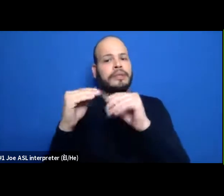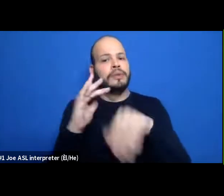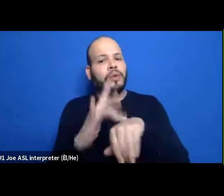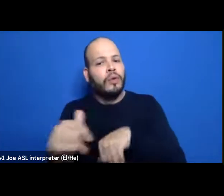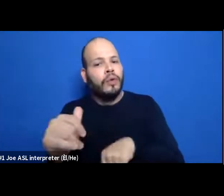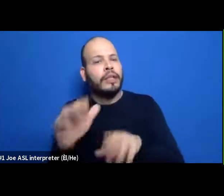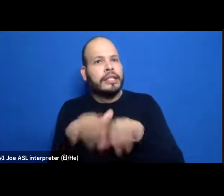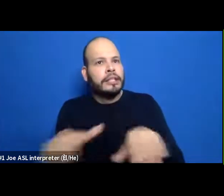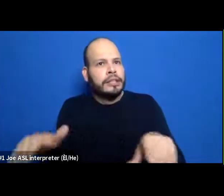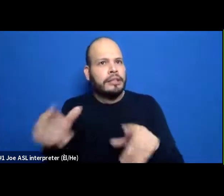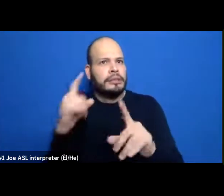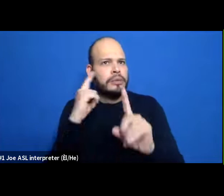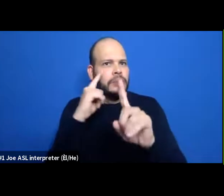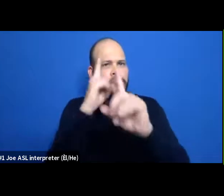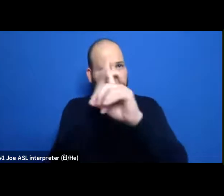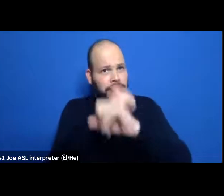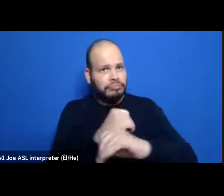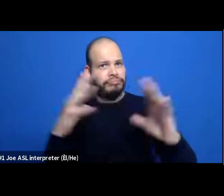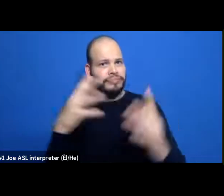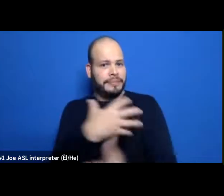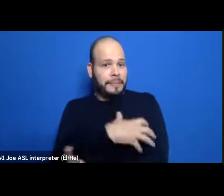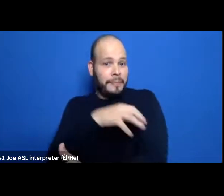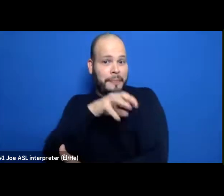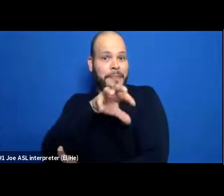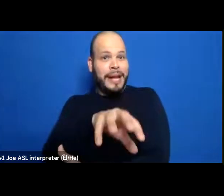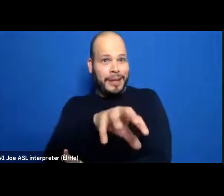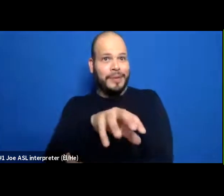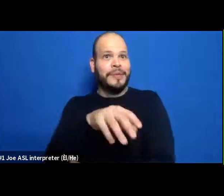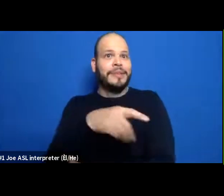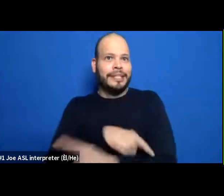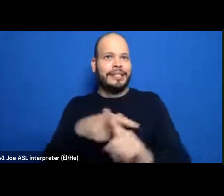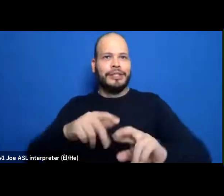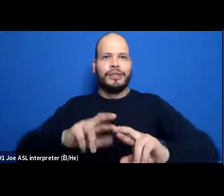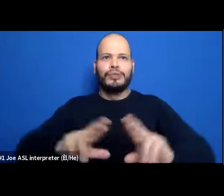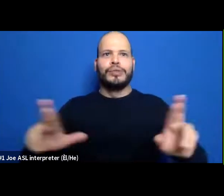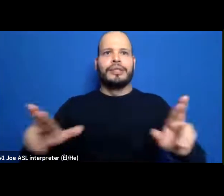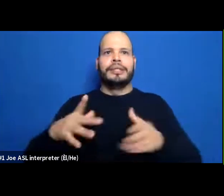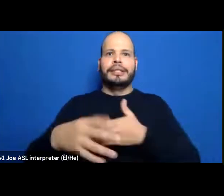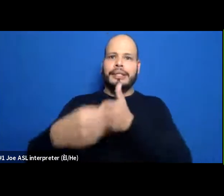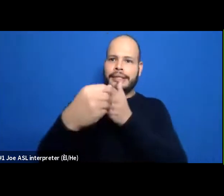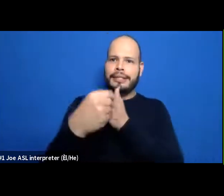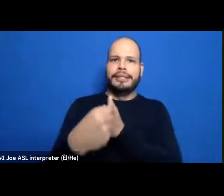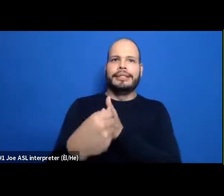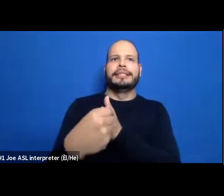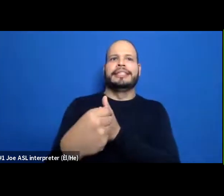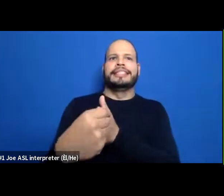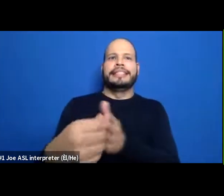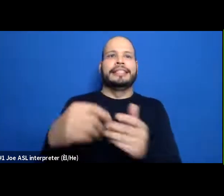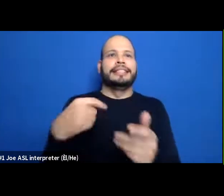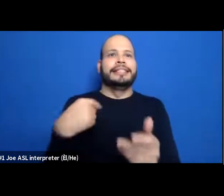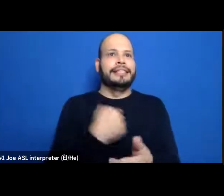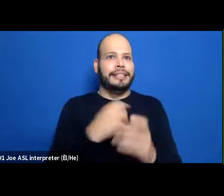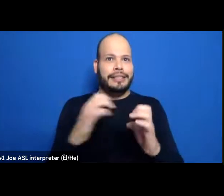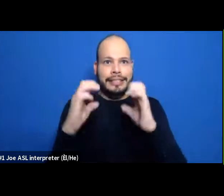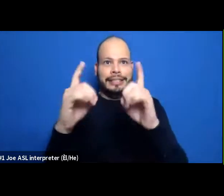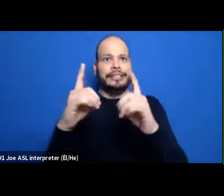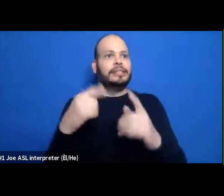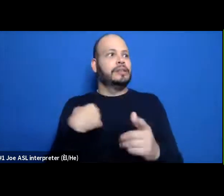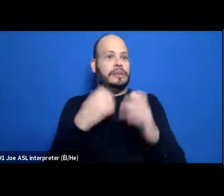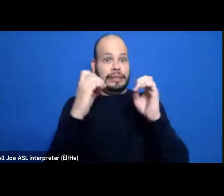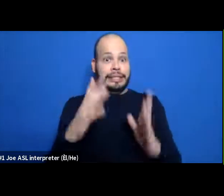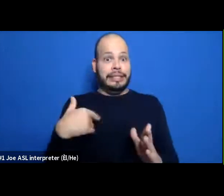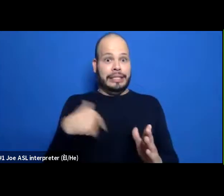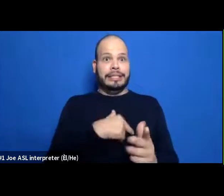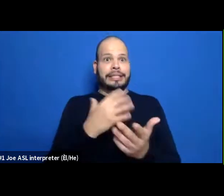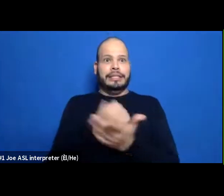and how we can, as educators, really perpetuate these systems and, you know, this treatment of young people